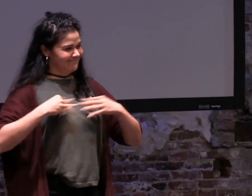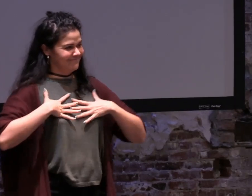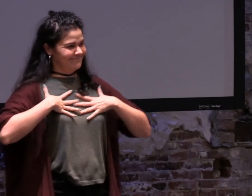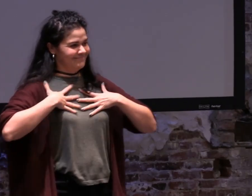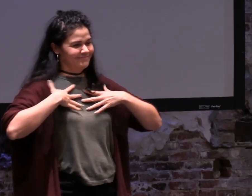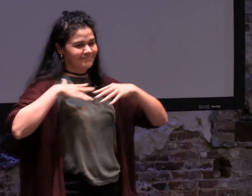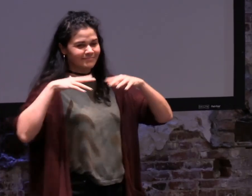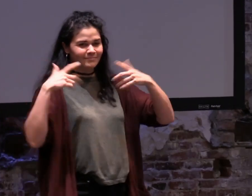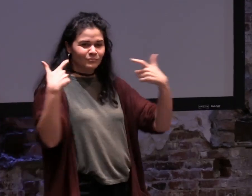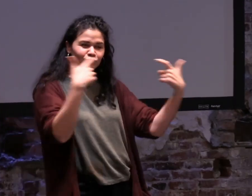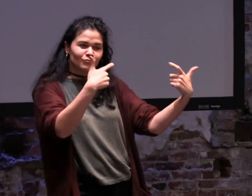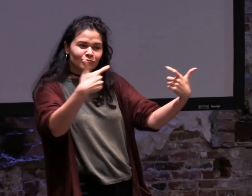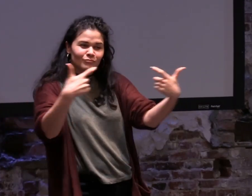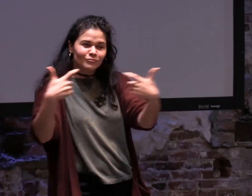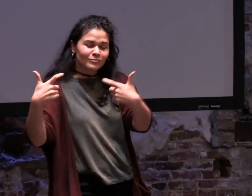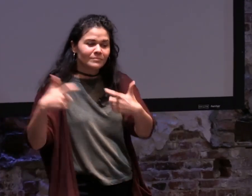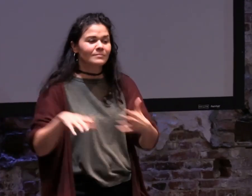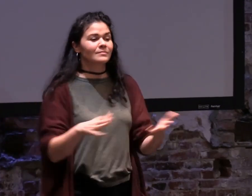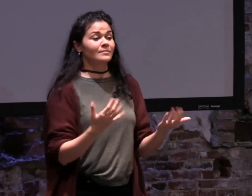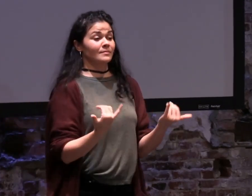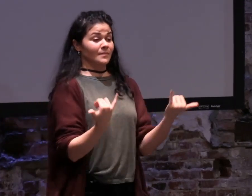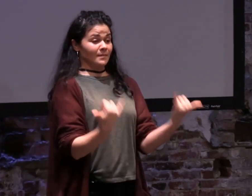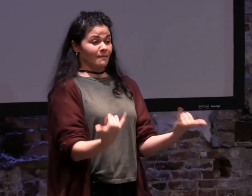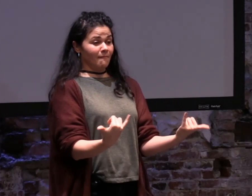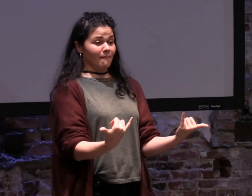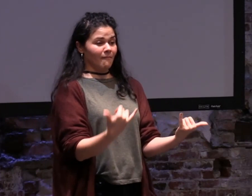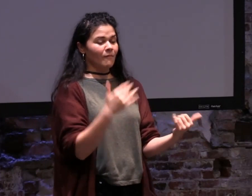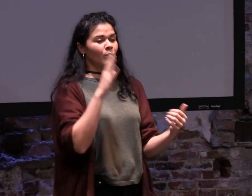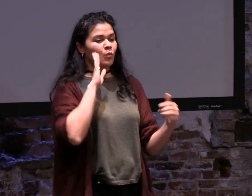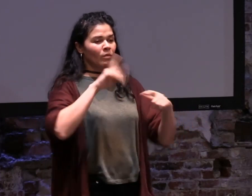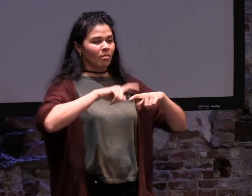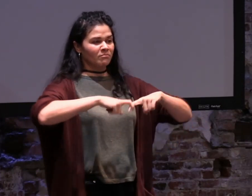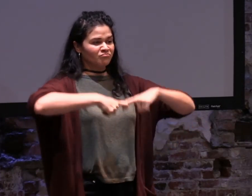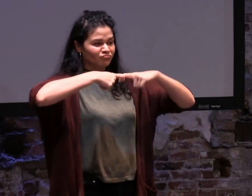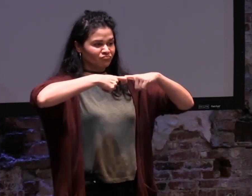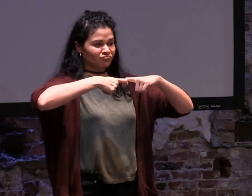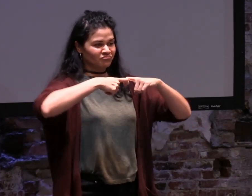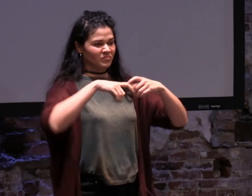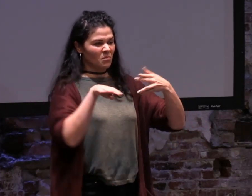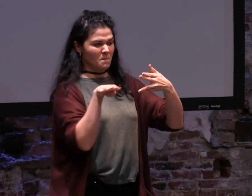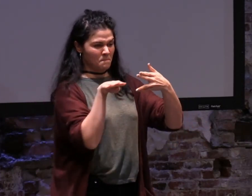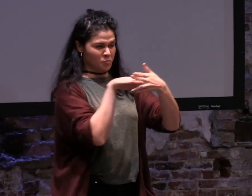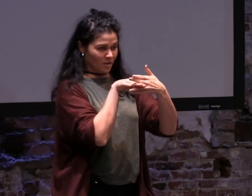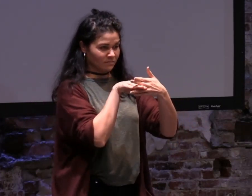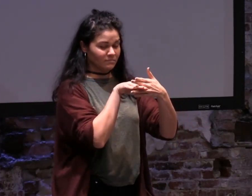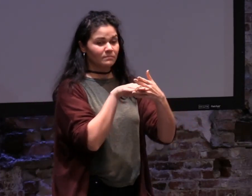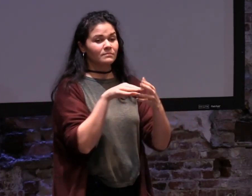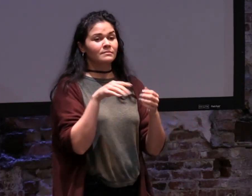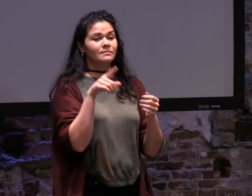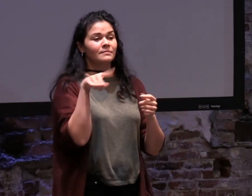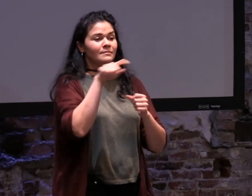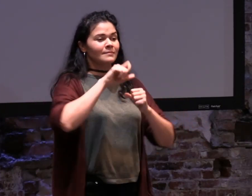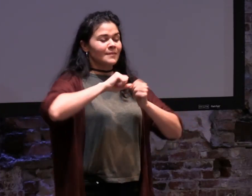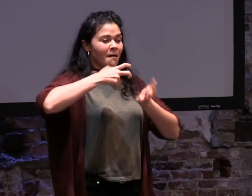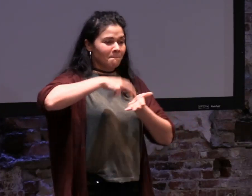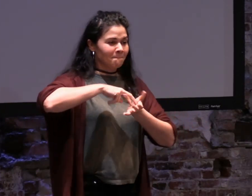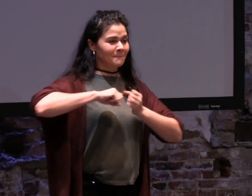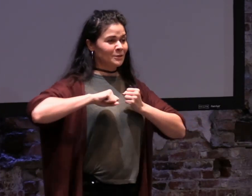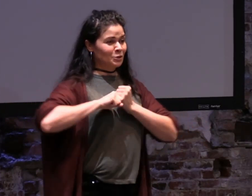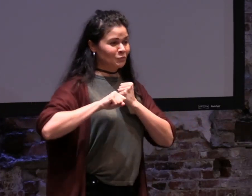amazing, so inspiring just watching all of you. We're gonna take a bit of a break right now.